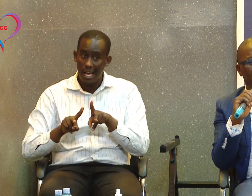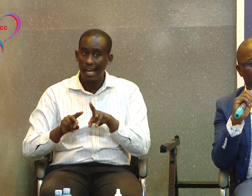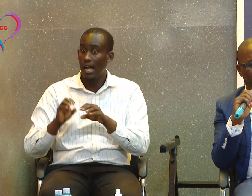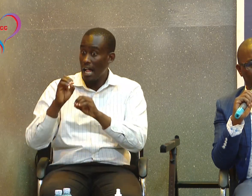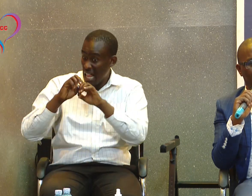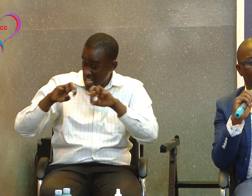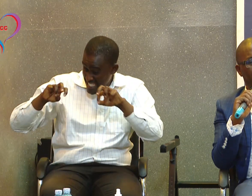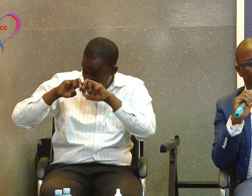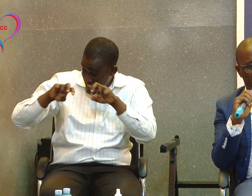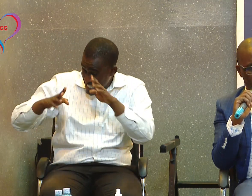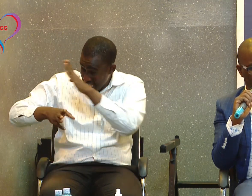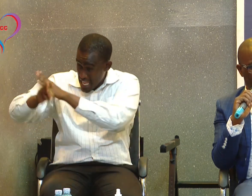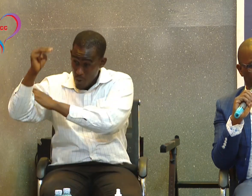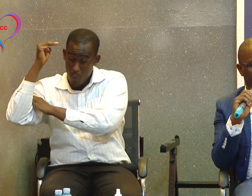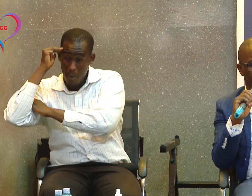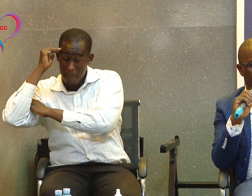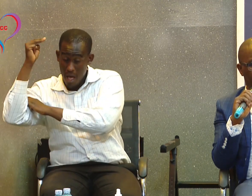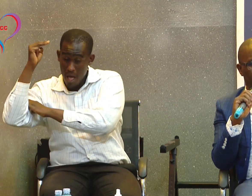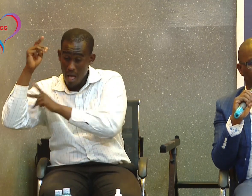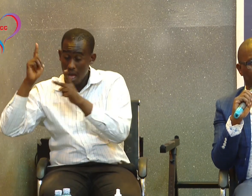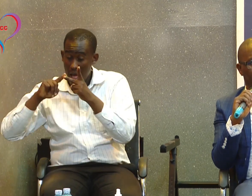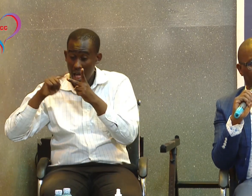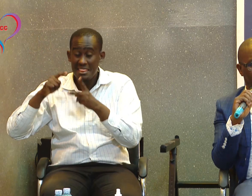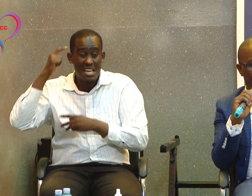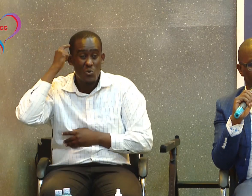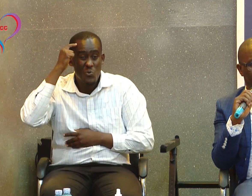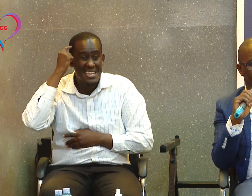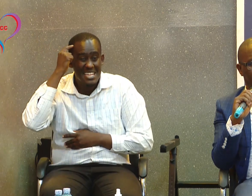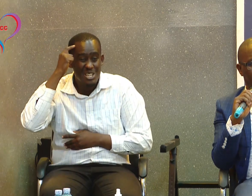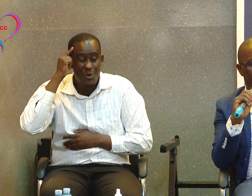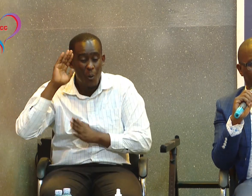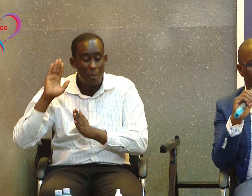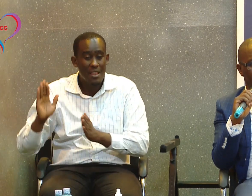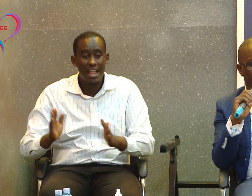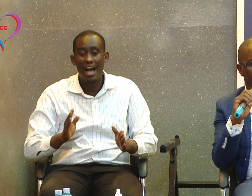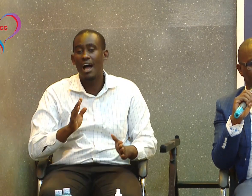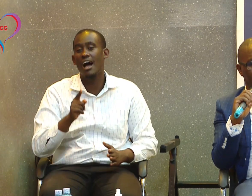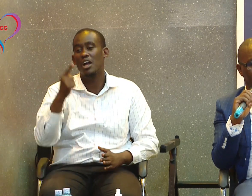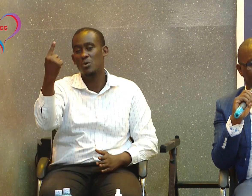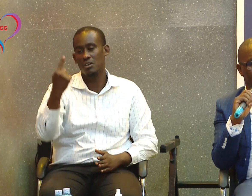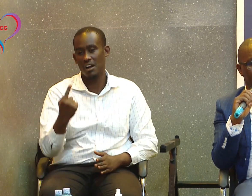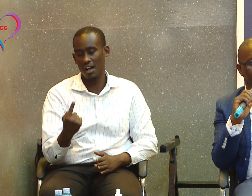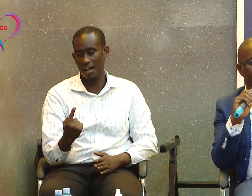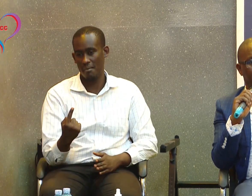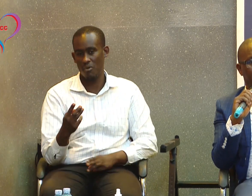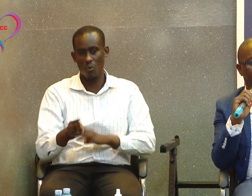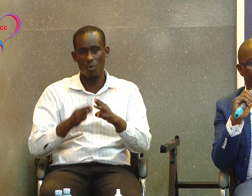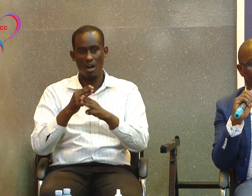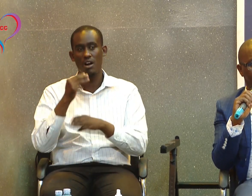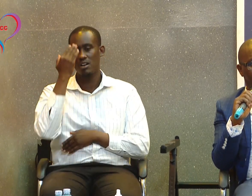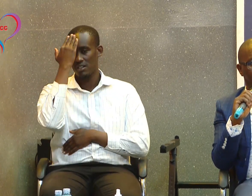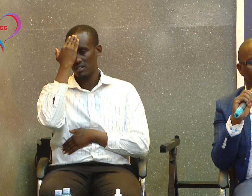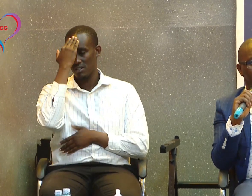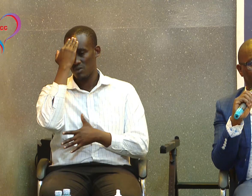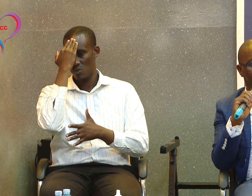original intent for your coming here. Kasta mubanga mutandise olugendo olw'okubeera nga munoonya ensonga